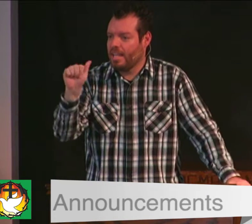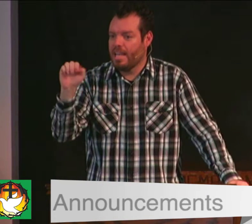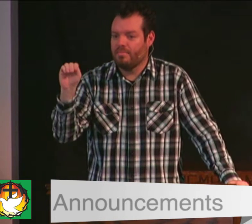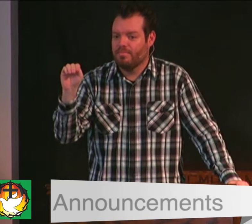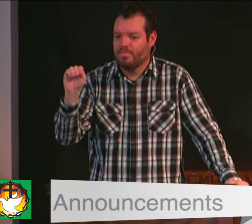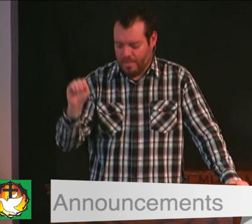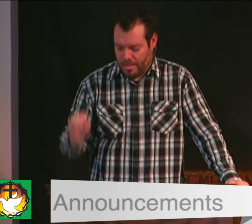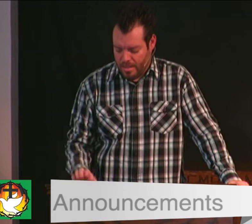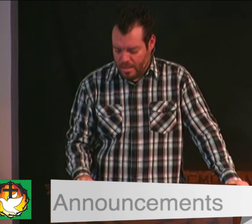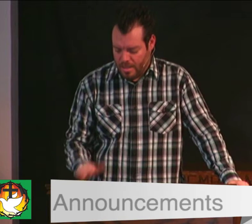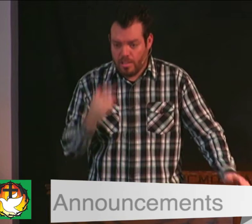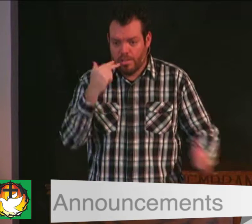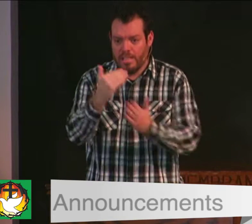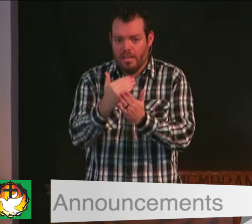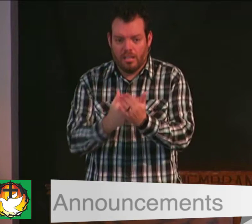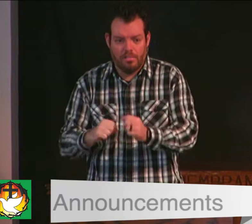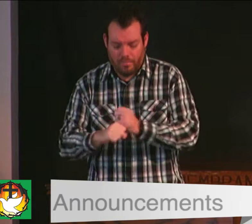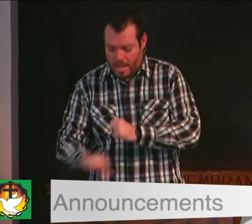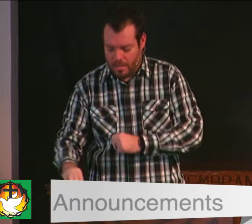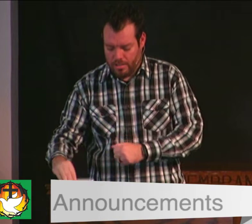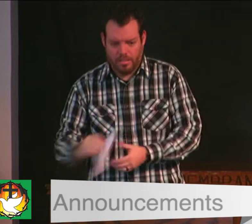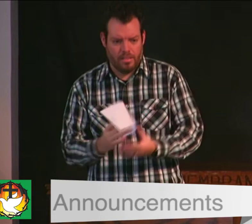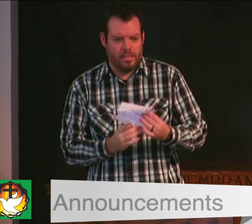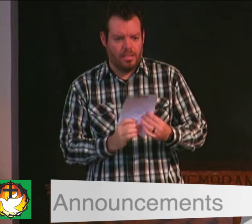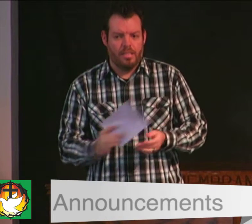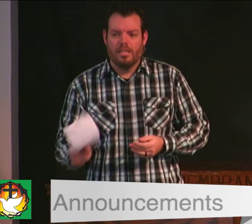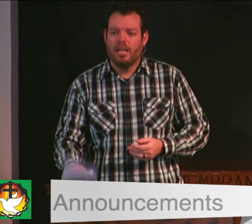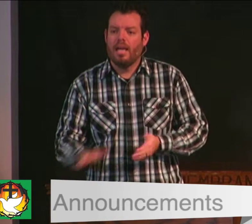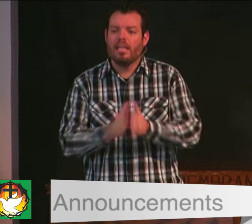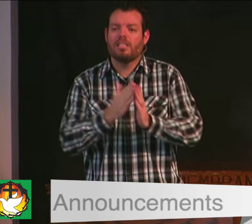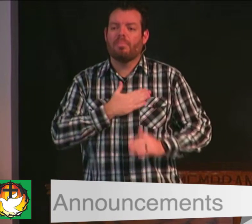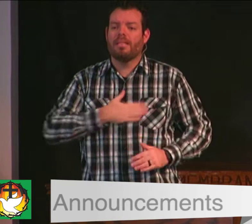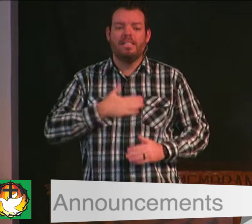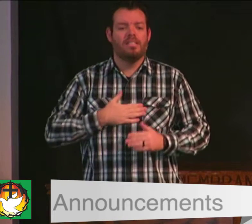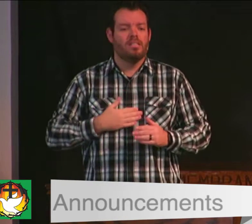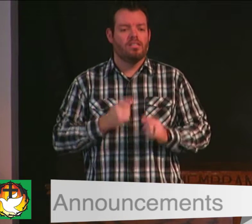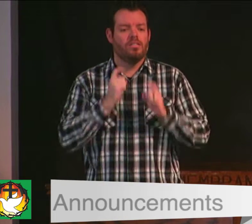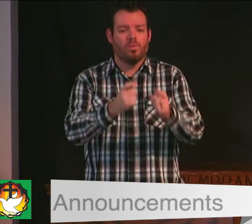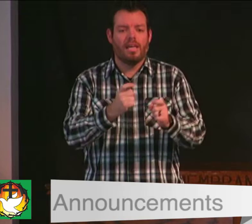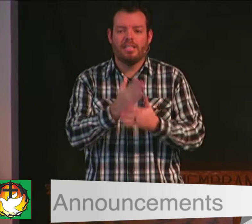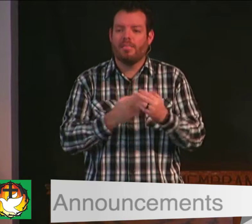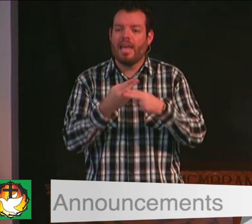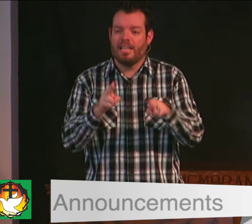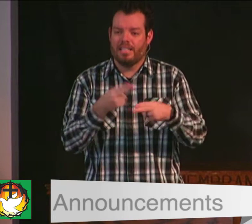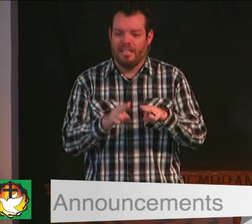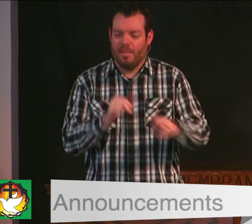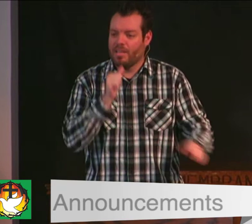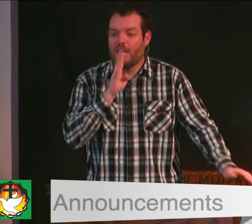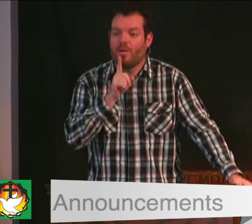a.m. And you see on the flyer, it asks to please to donate some eggs. I'm not talking about